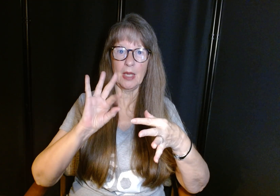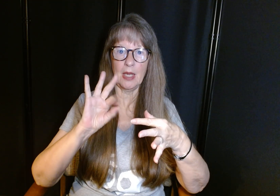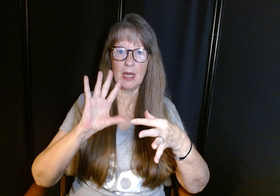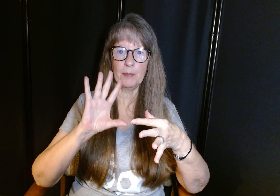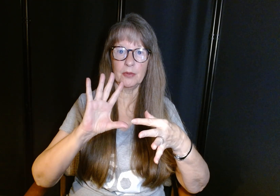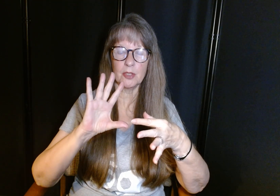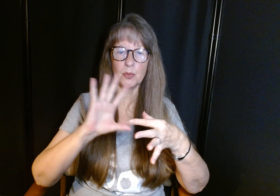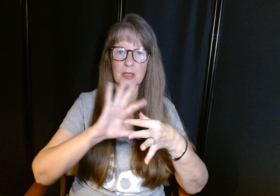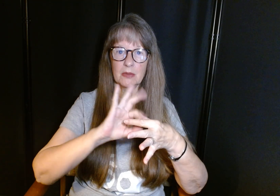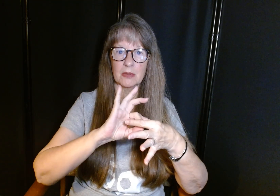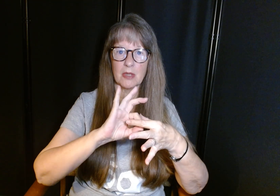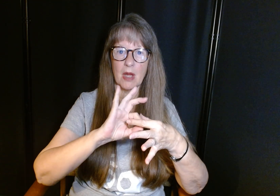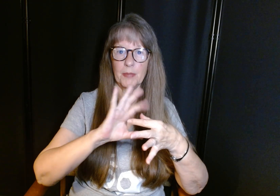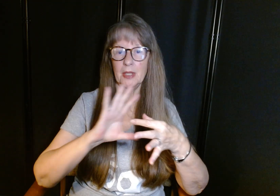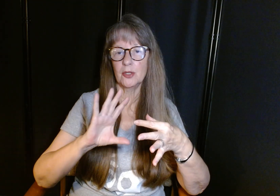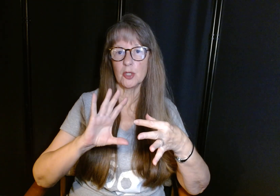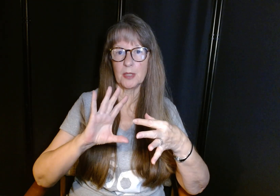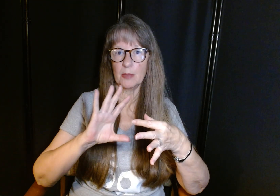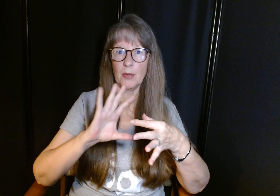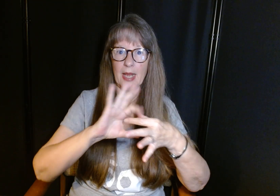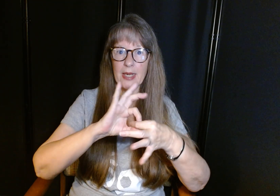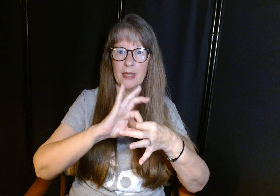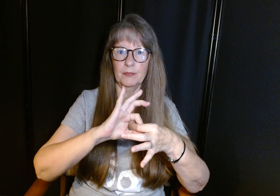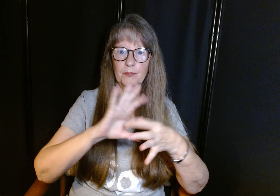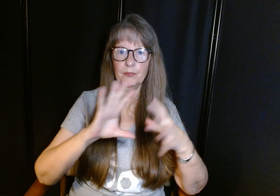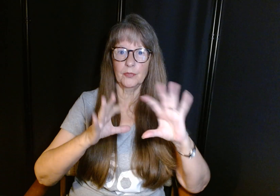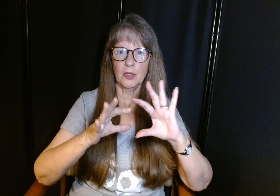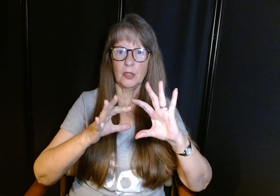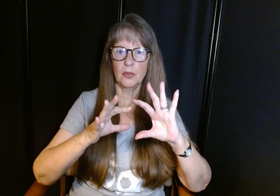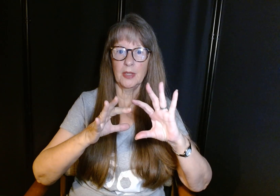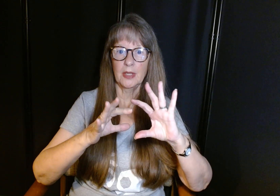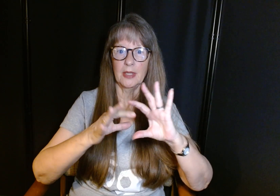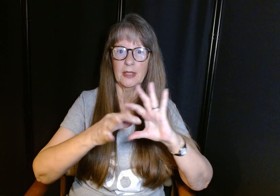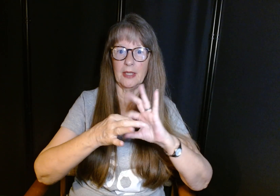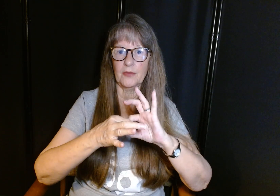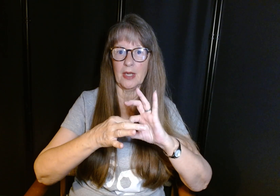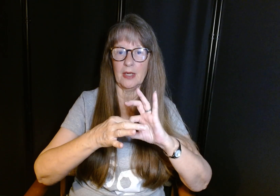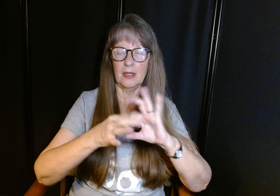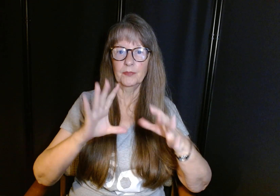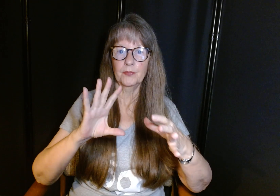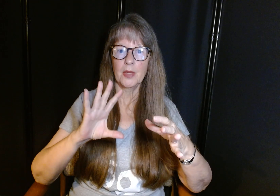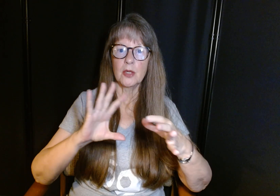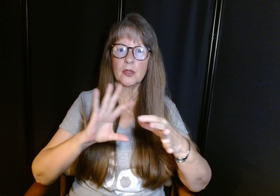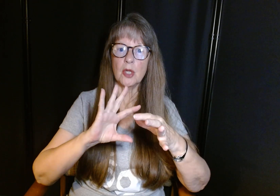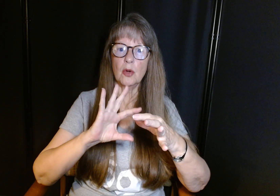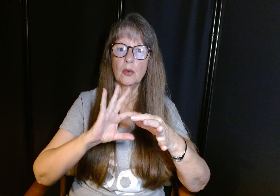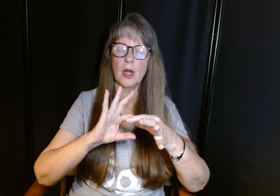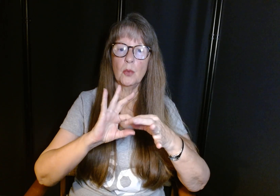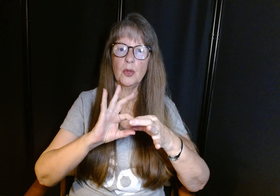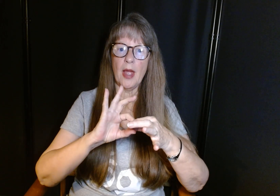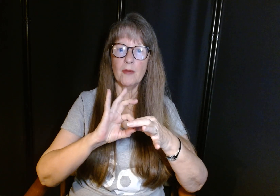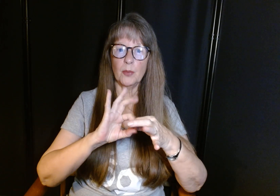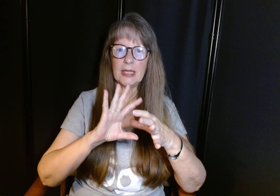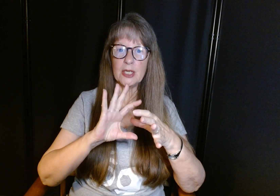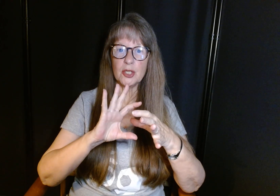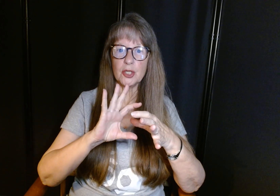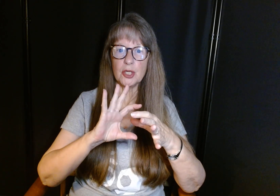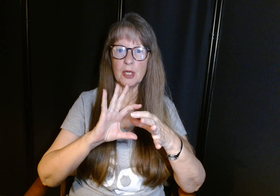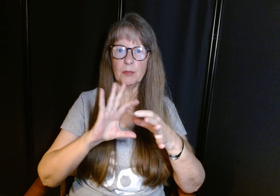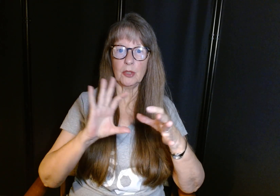And I put this one in top just because I'm right-handed. You could do it left-handed. So when you have a relationship, you